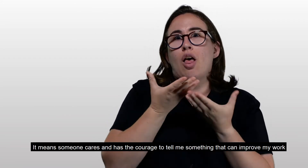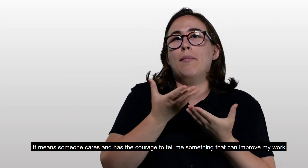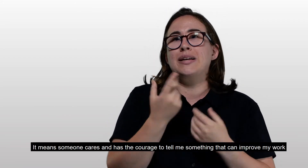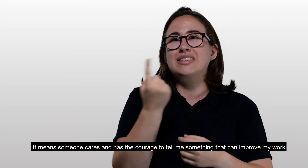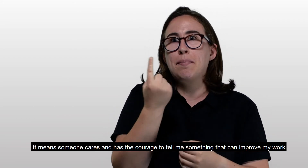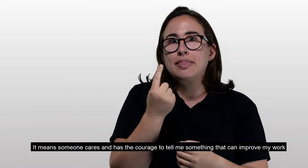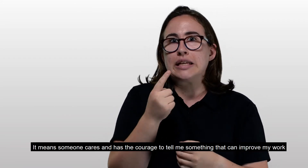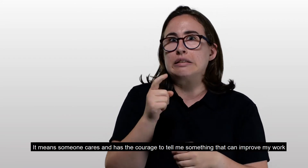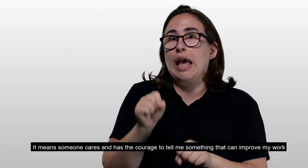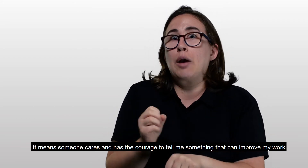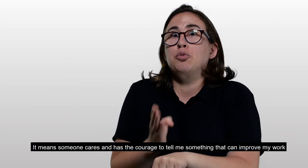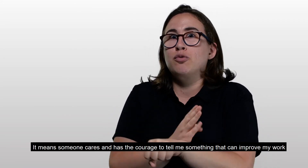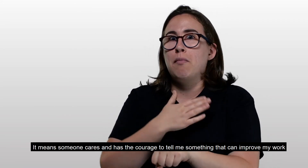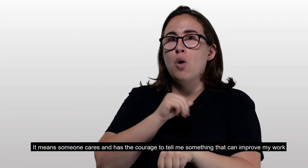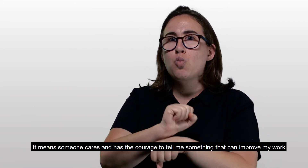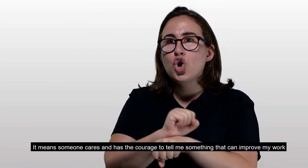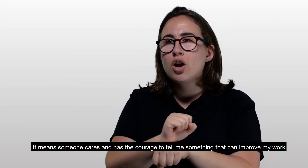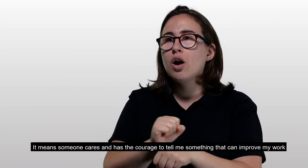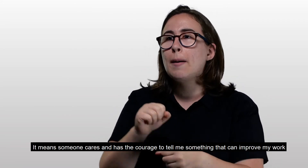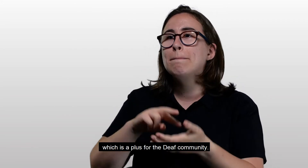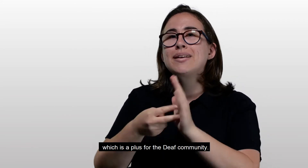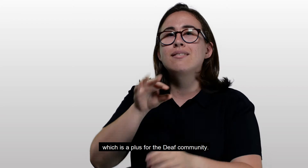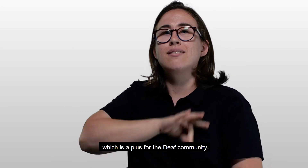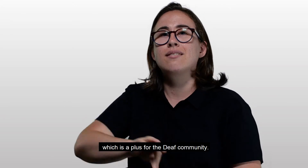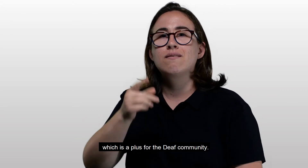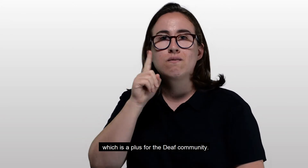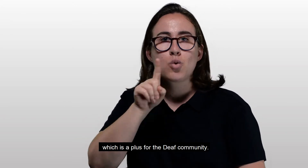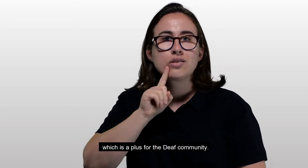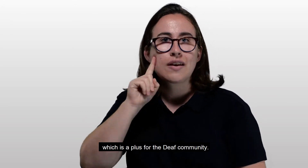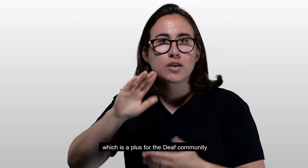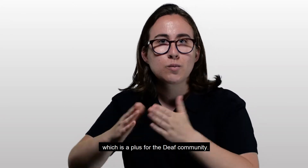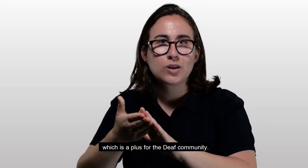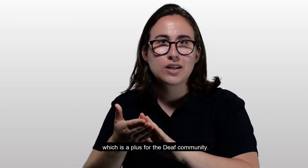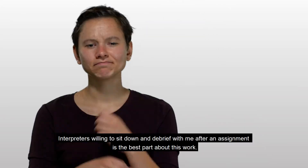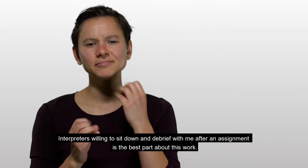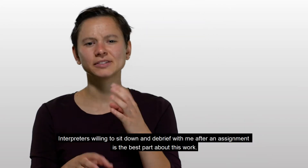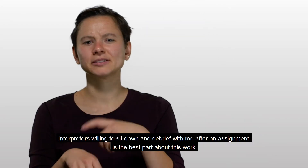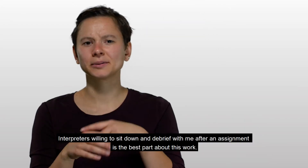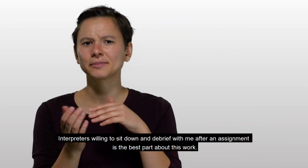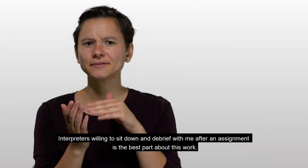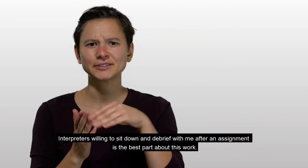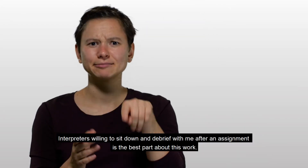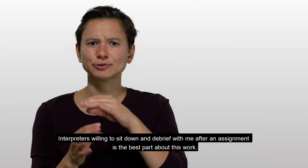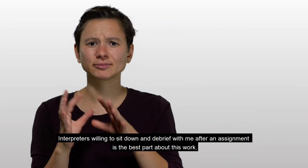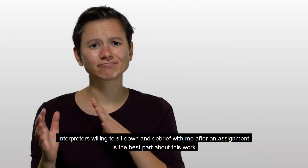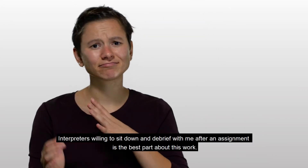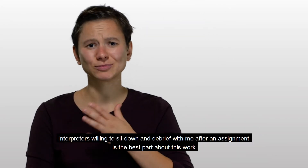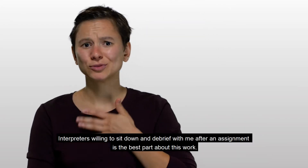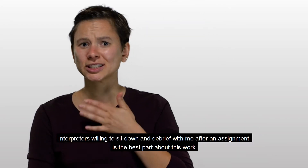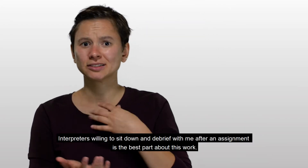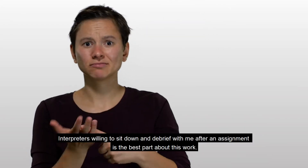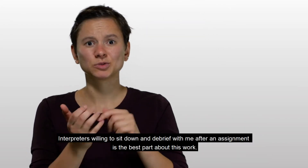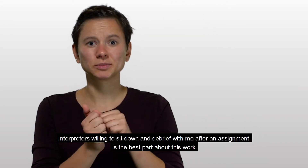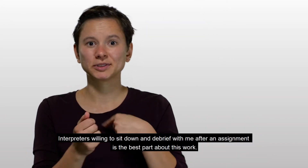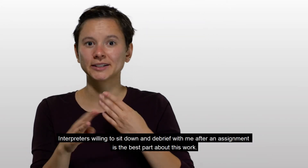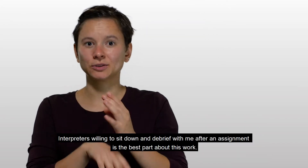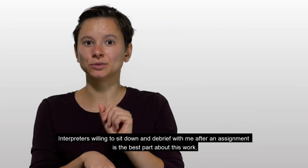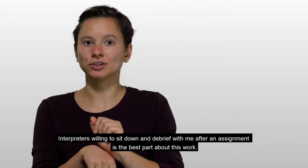the courage to tell me something that could end up improving my work. And this would be a plus for the deaf community. interpreters willing to sit down and debrief with me after an